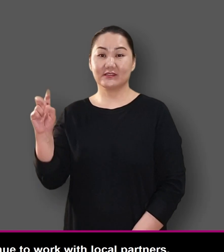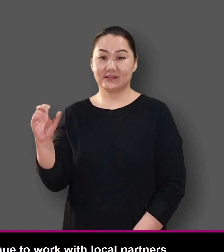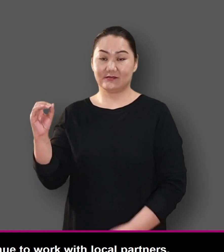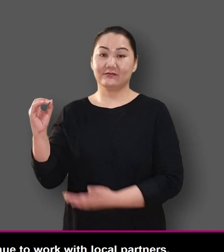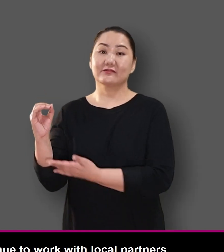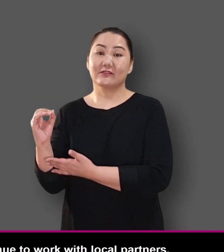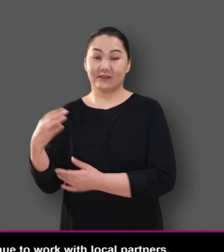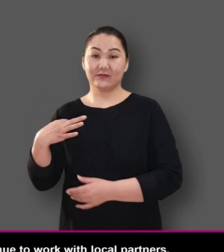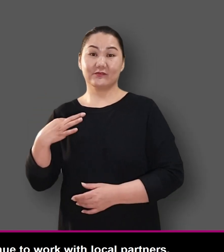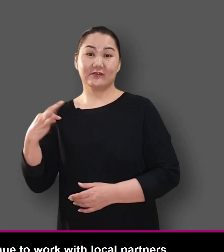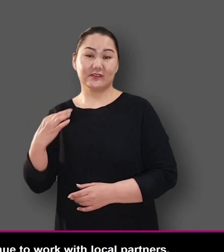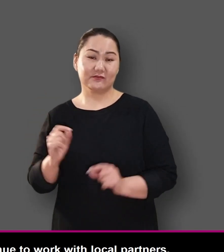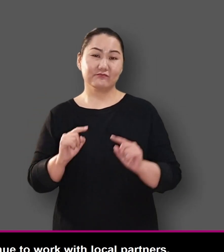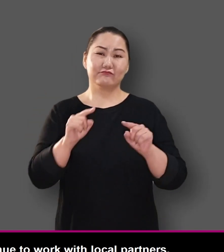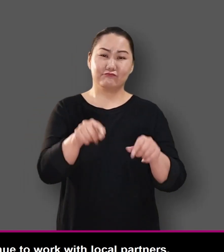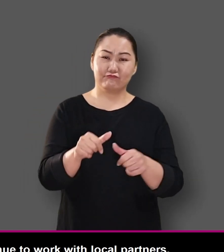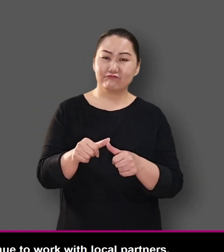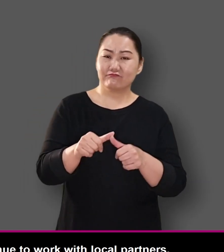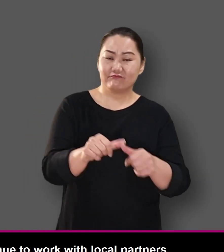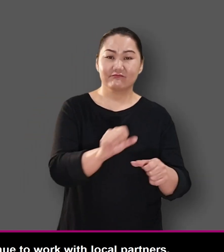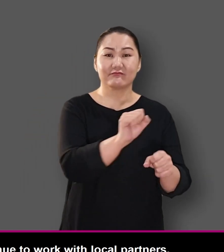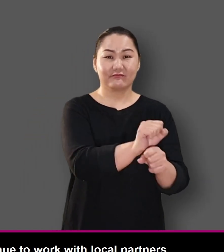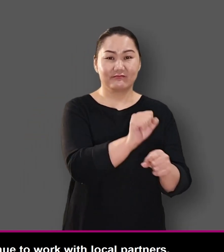Our volunteers will continue to work with local partners,